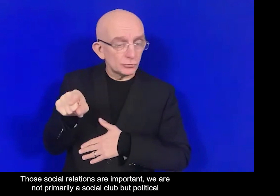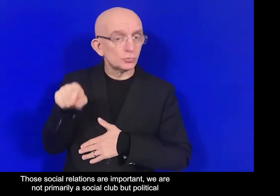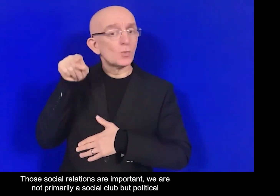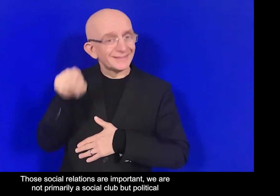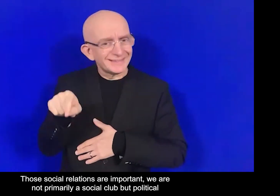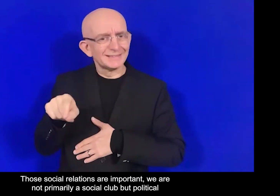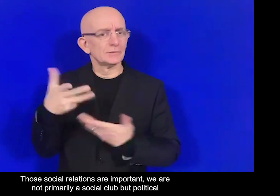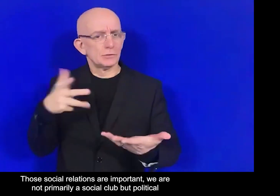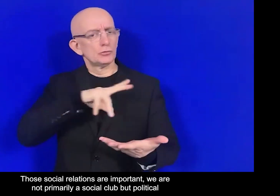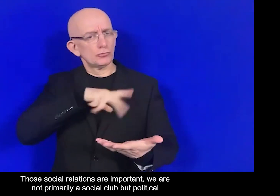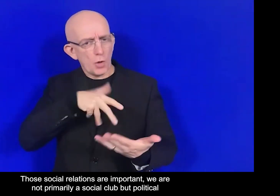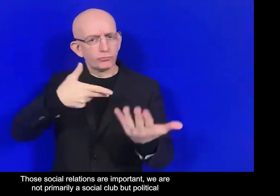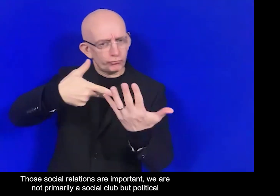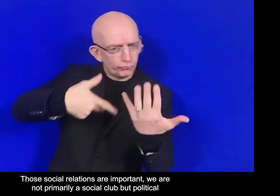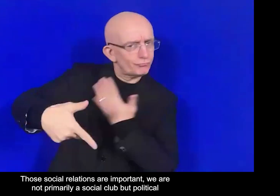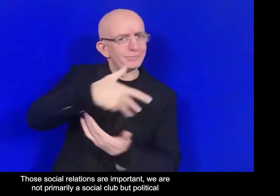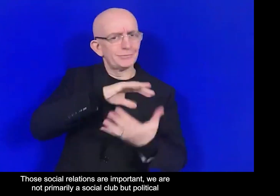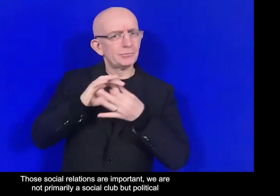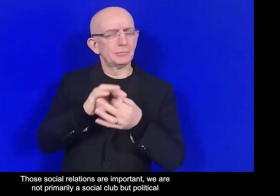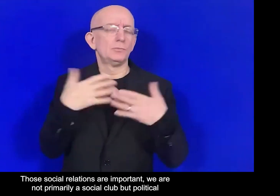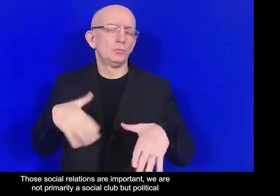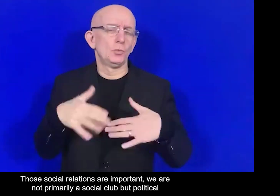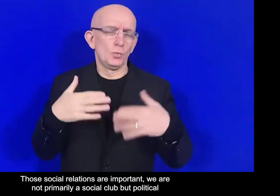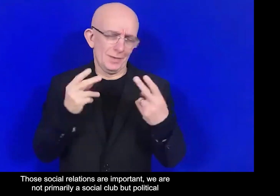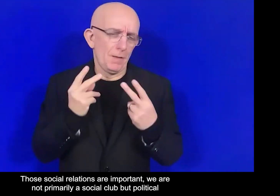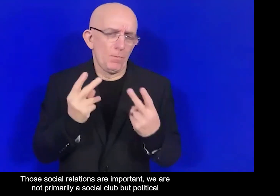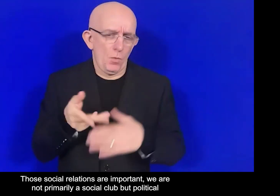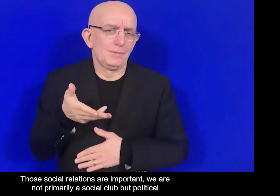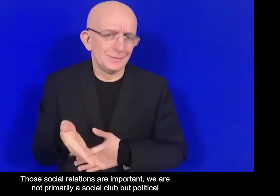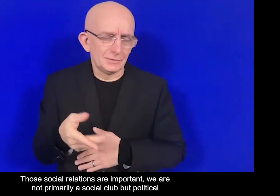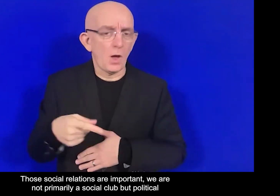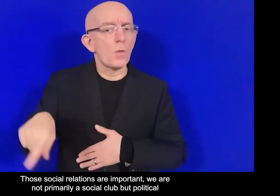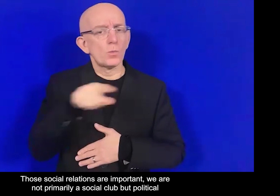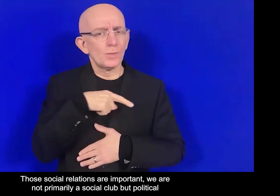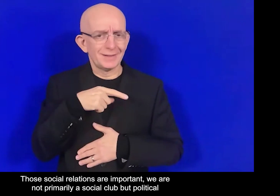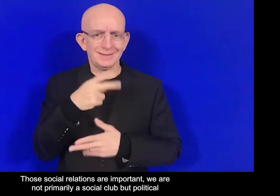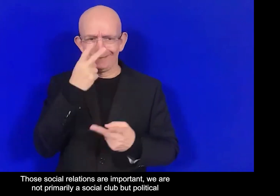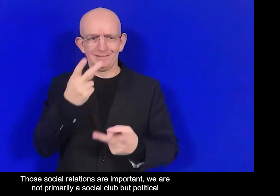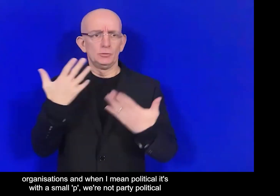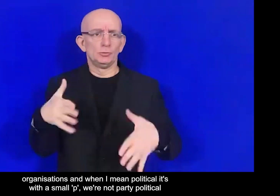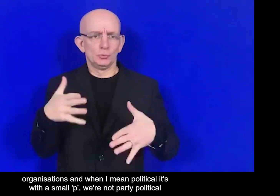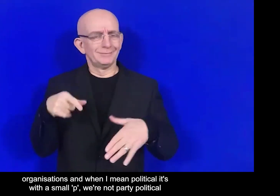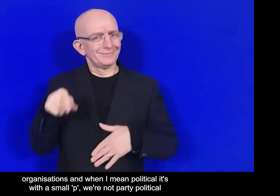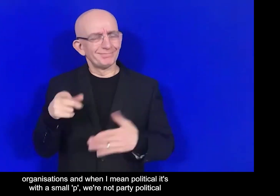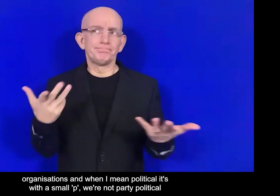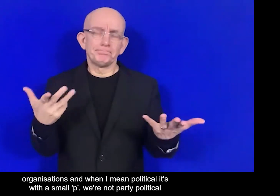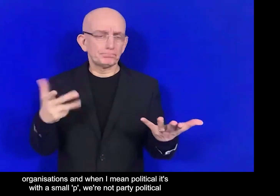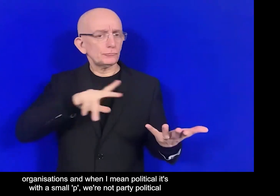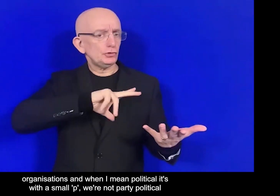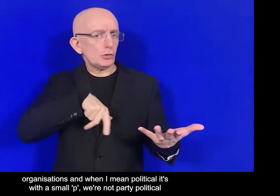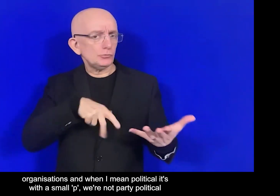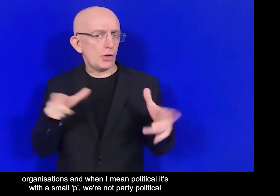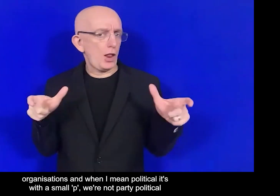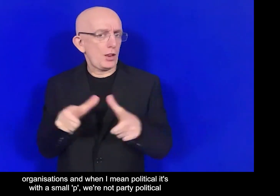Though social relations are important, we are not primarily a social club, but political organizations. And when I